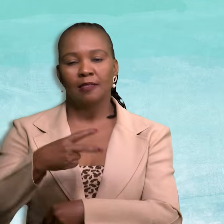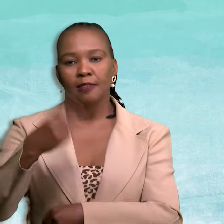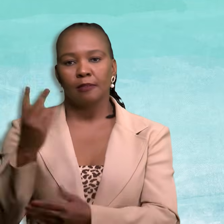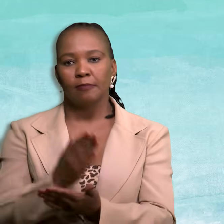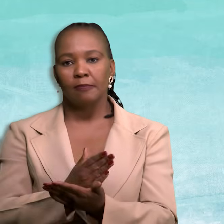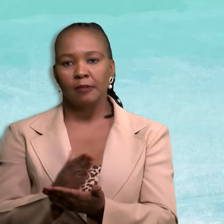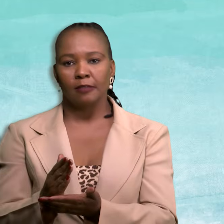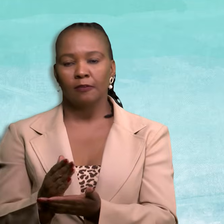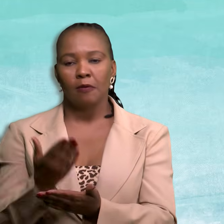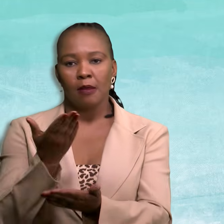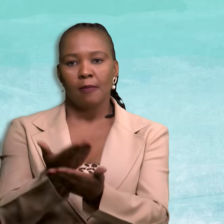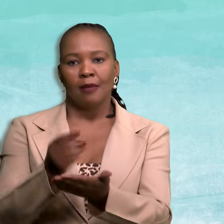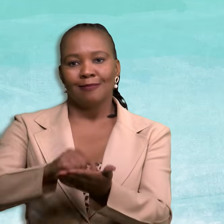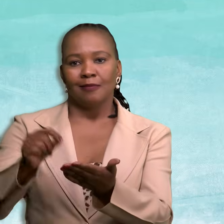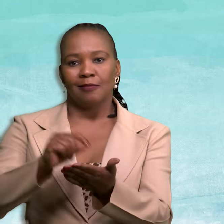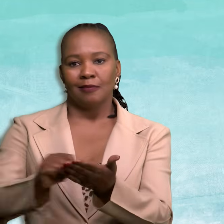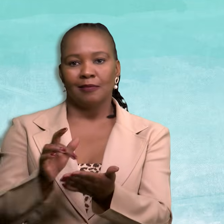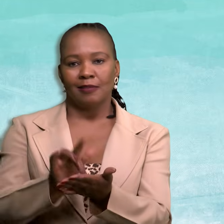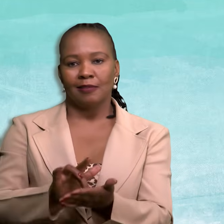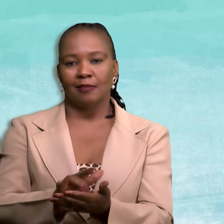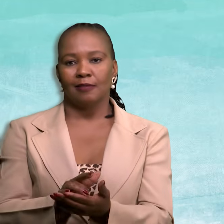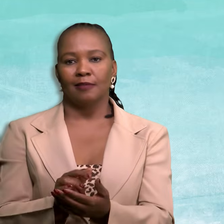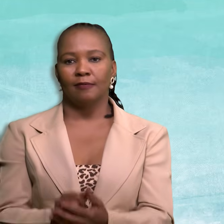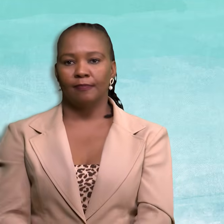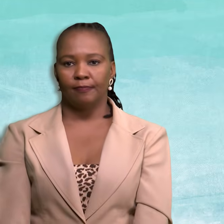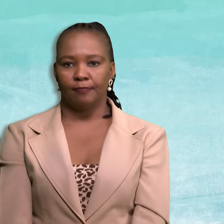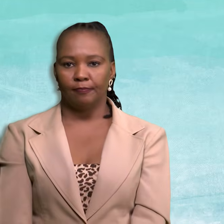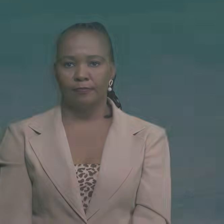will continue with the second part of the applied writing series.